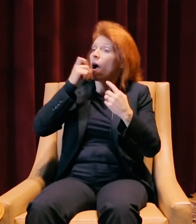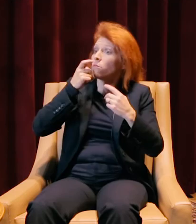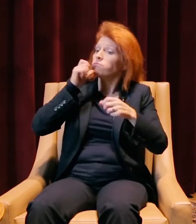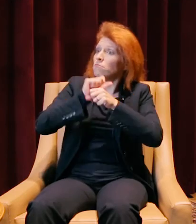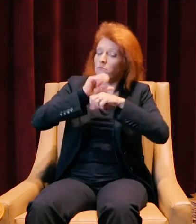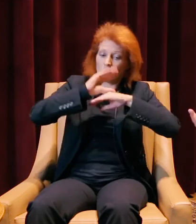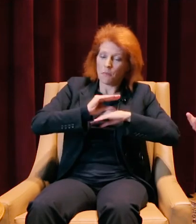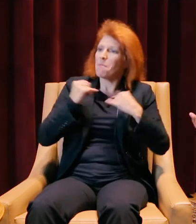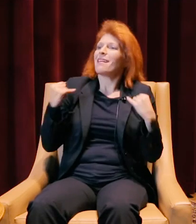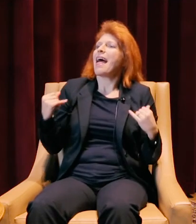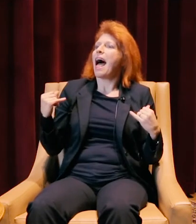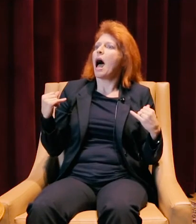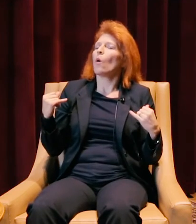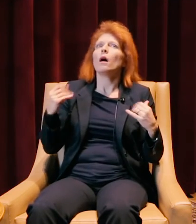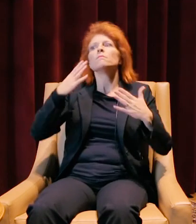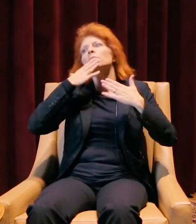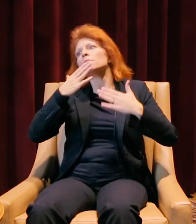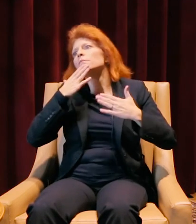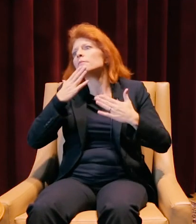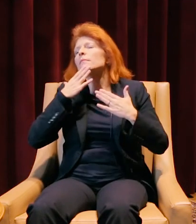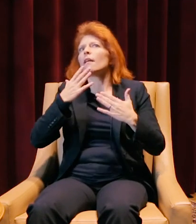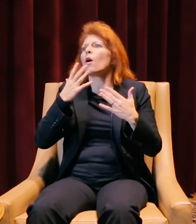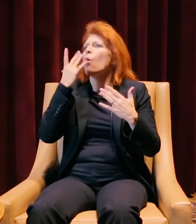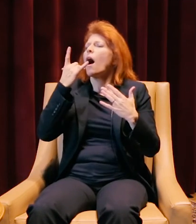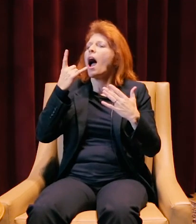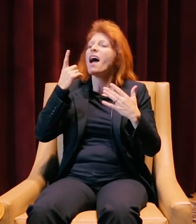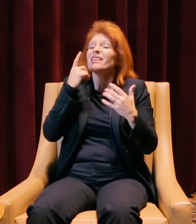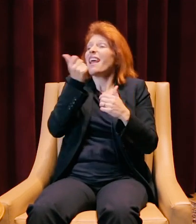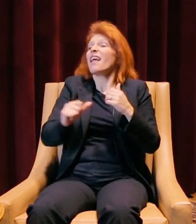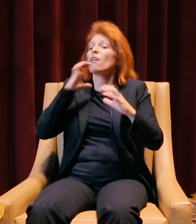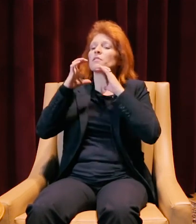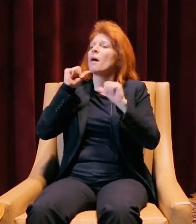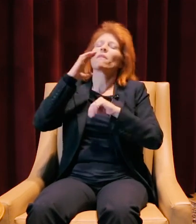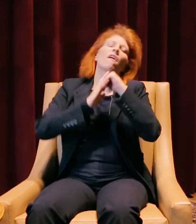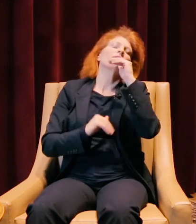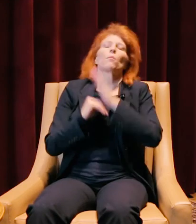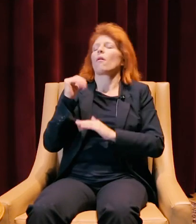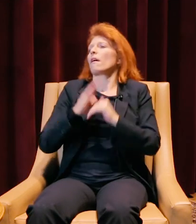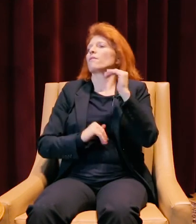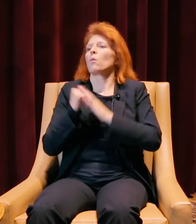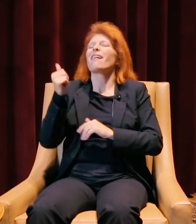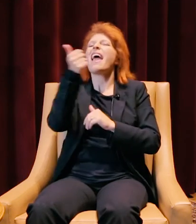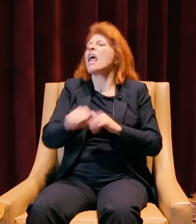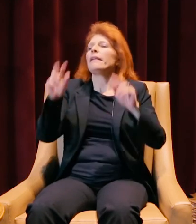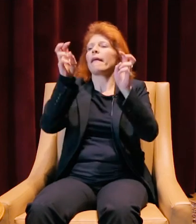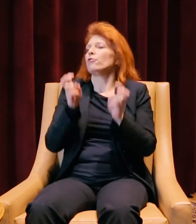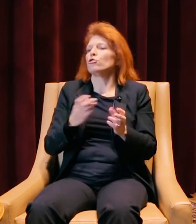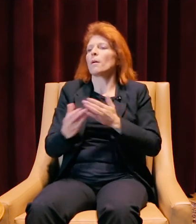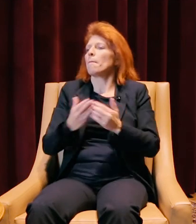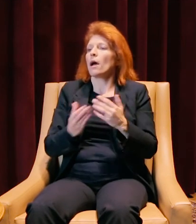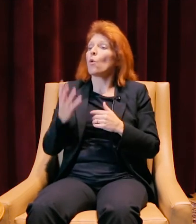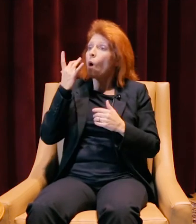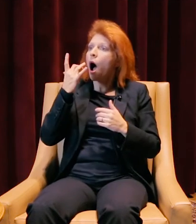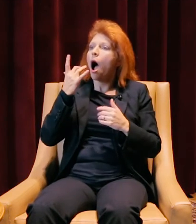But today, I feel I'm comparable to anyone in any conversation on almost any issue. And that's because